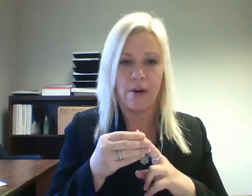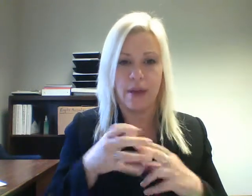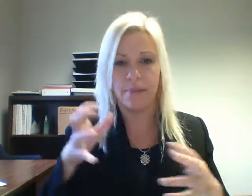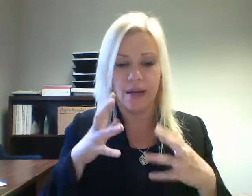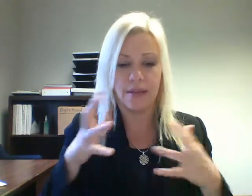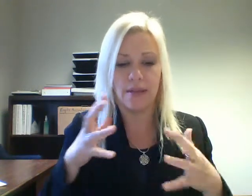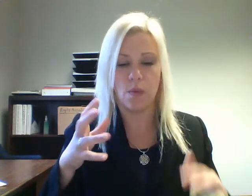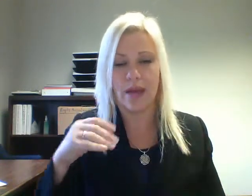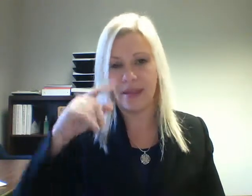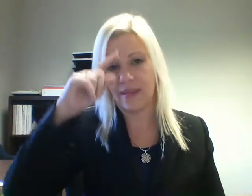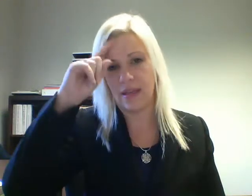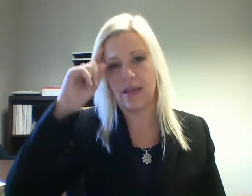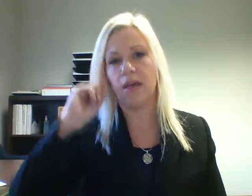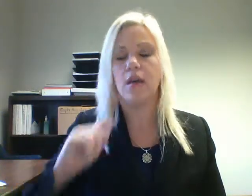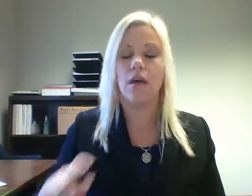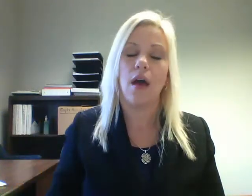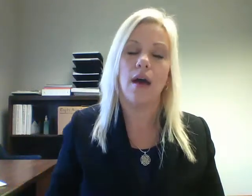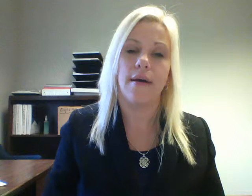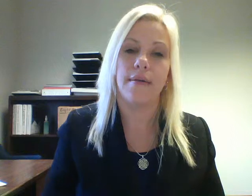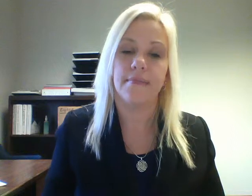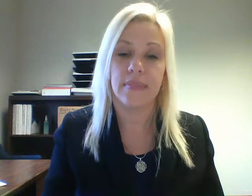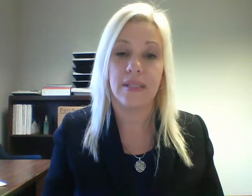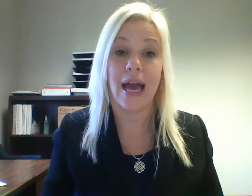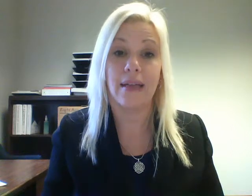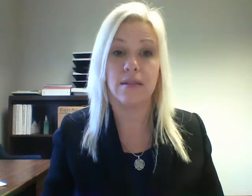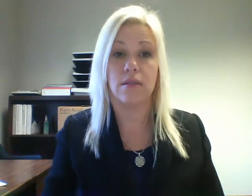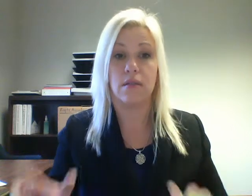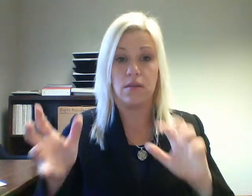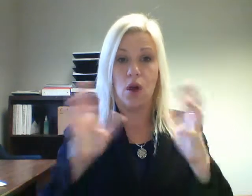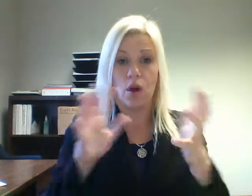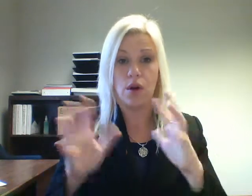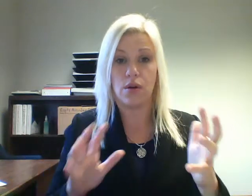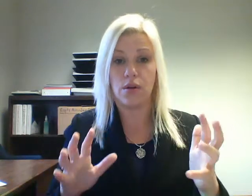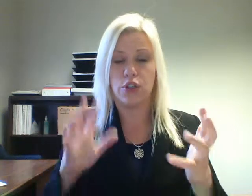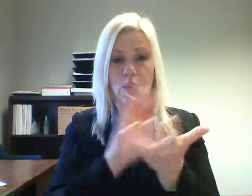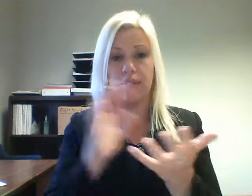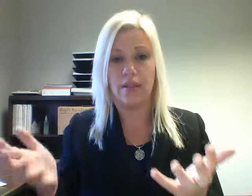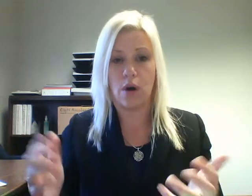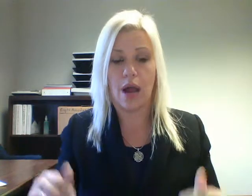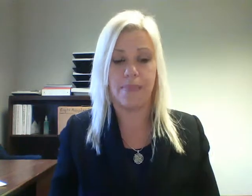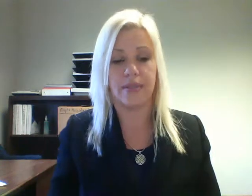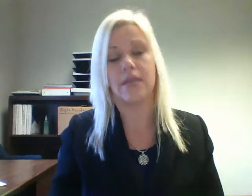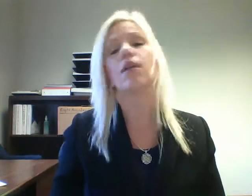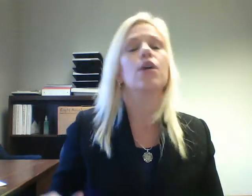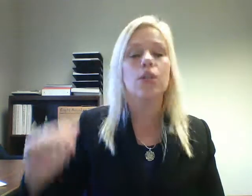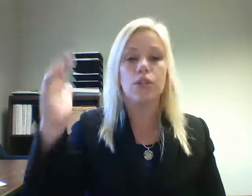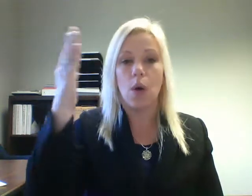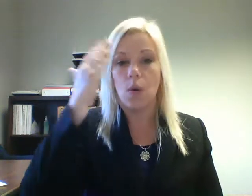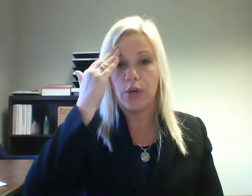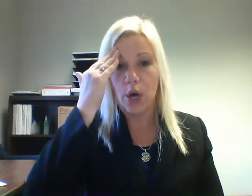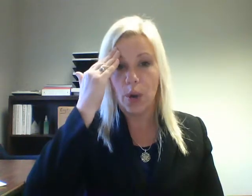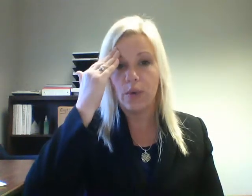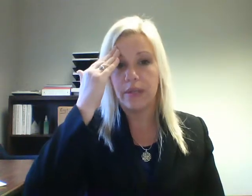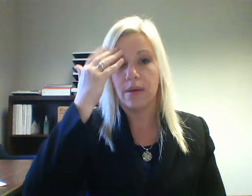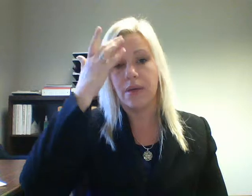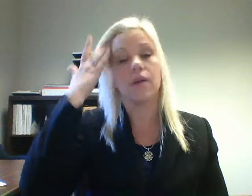pairing because of the way that the signs shows that they're opposite. So no is up here,